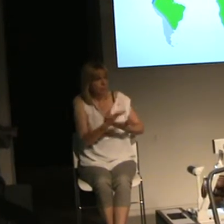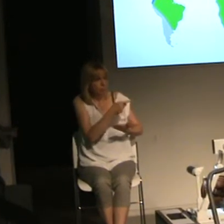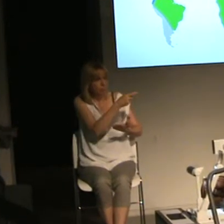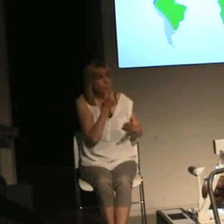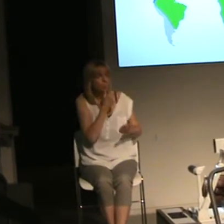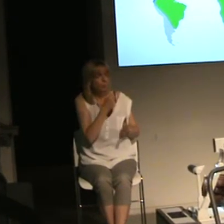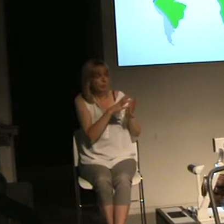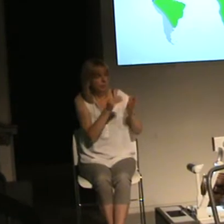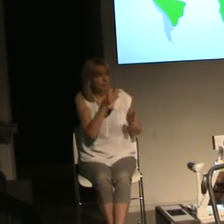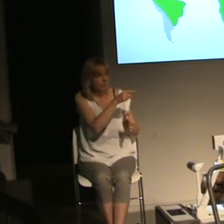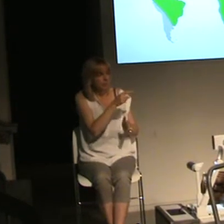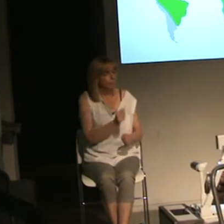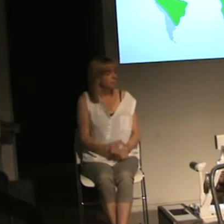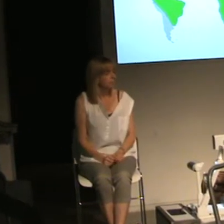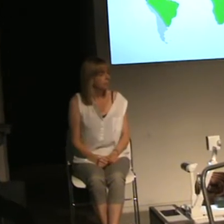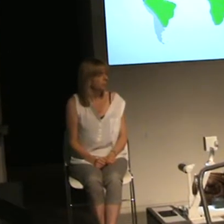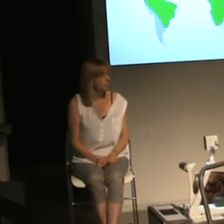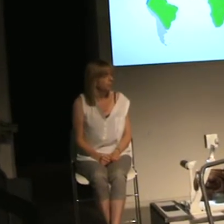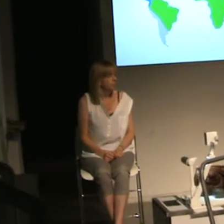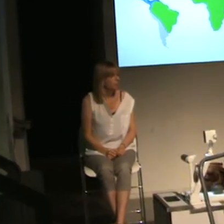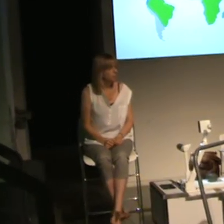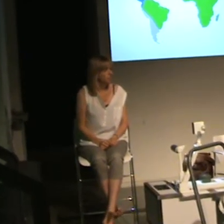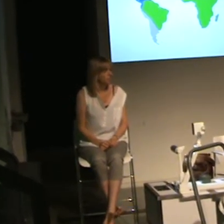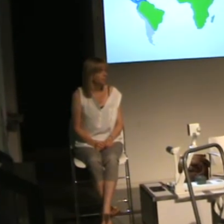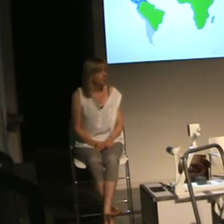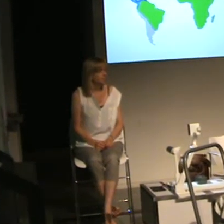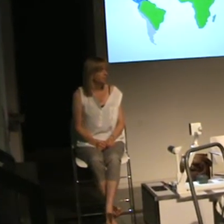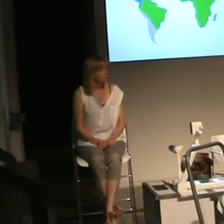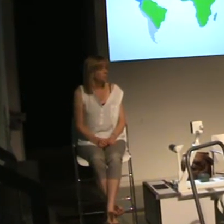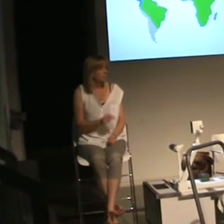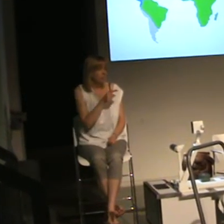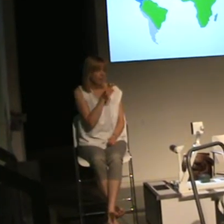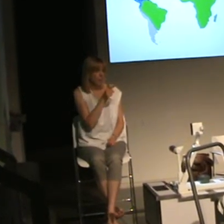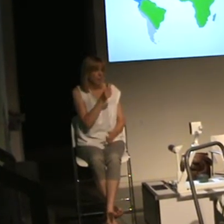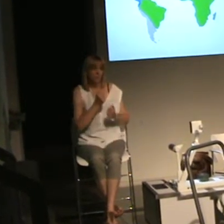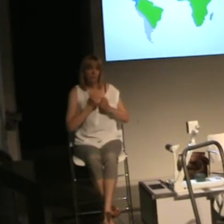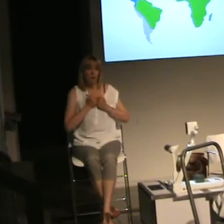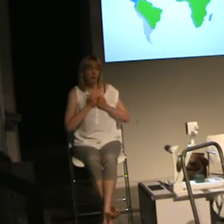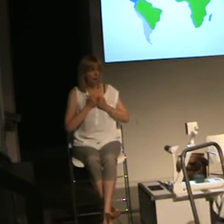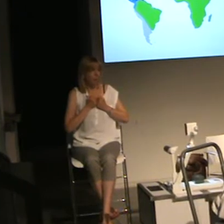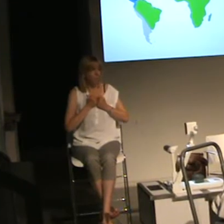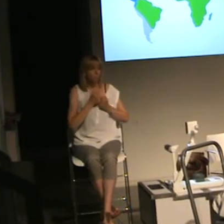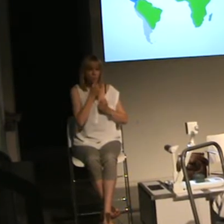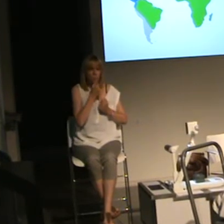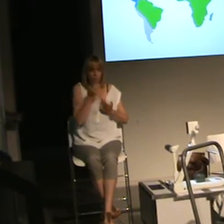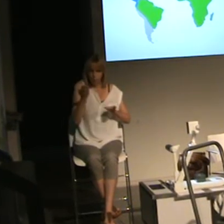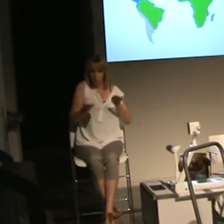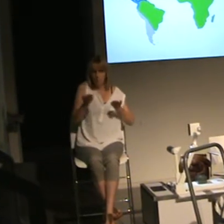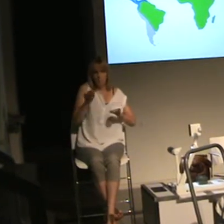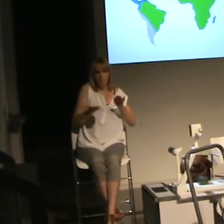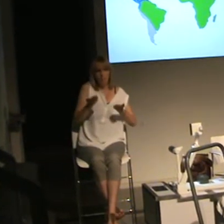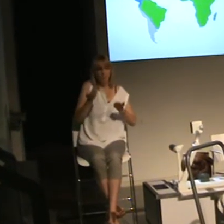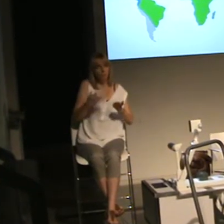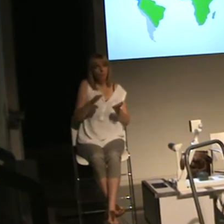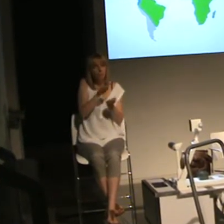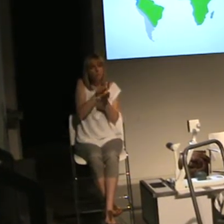from zoology. Yeah, well, two of them are actually ours, which we use for comparison with fossil specimens, because sometimes we've